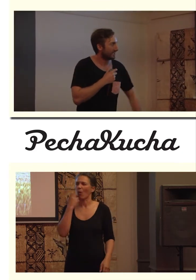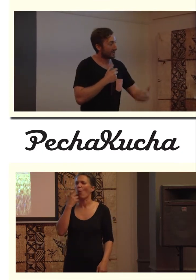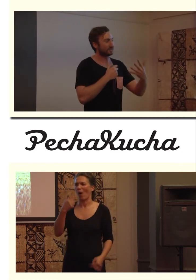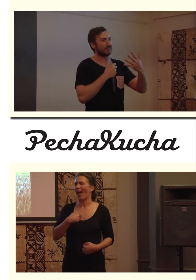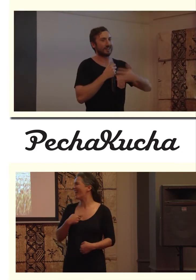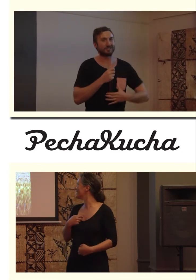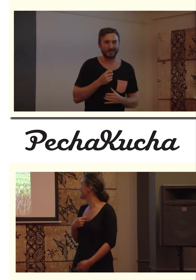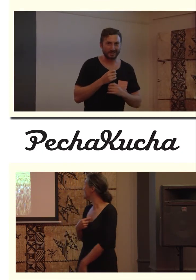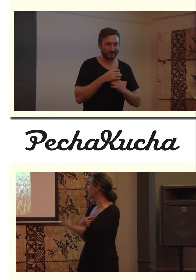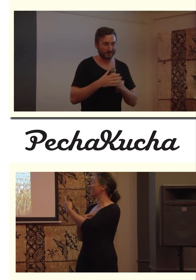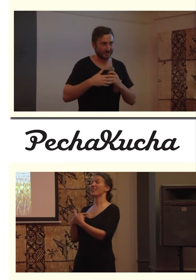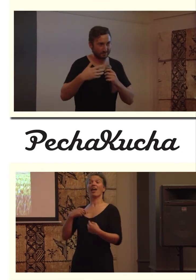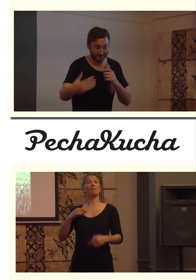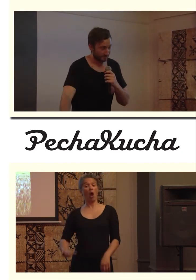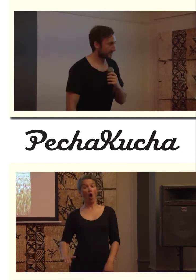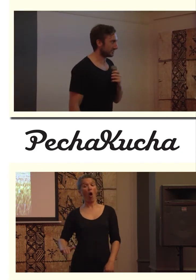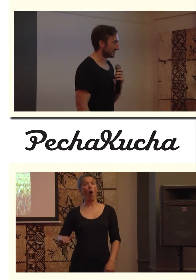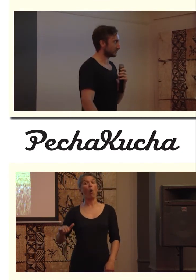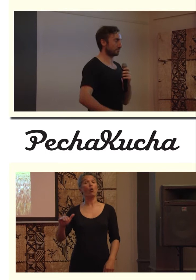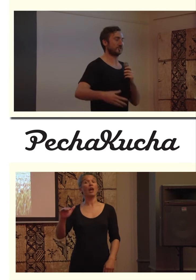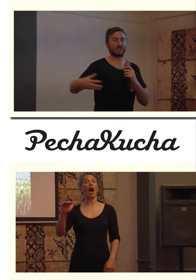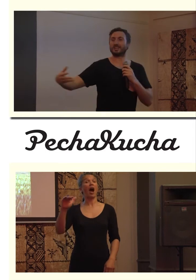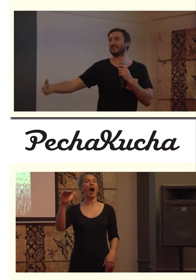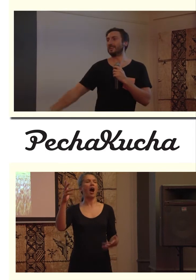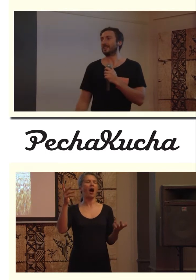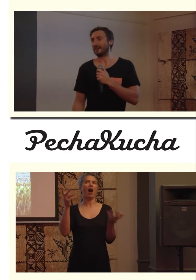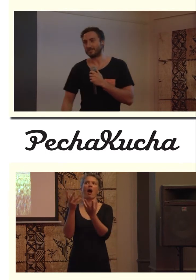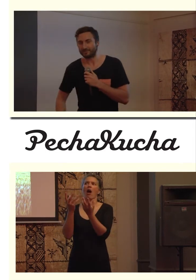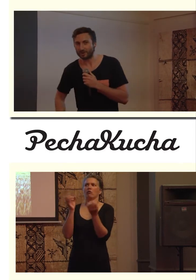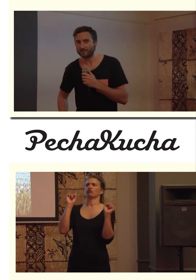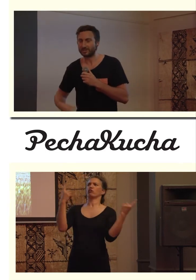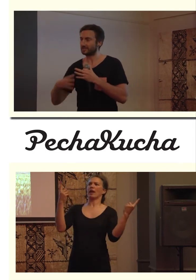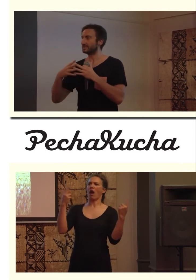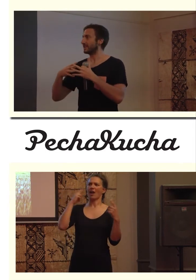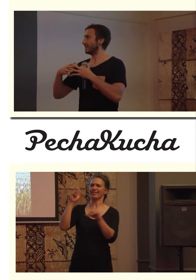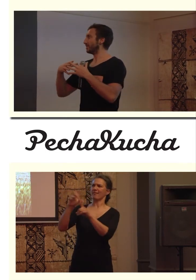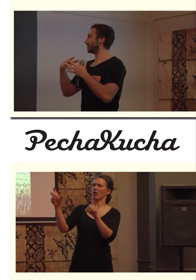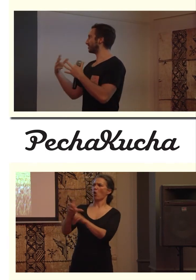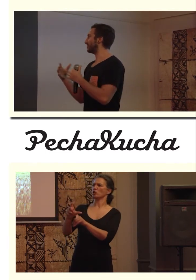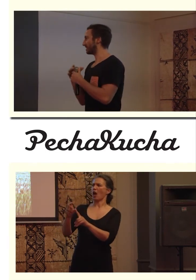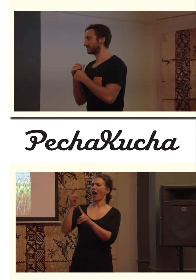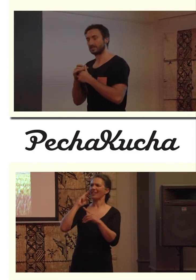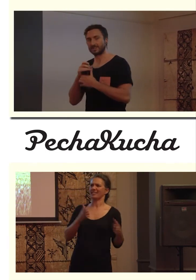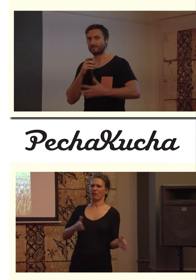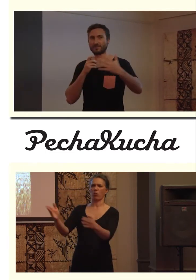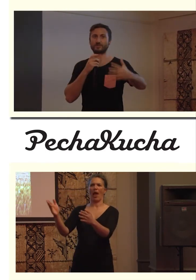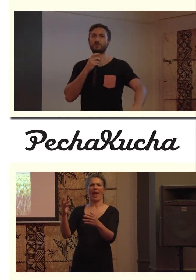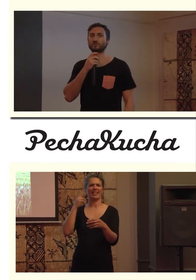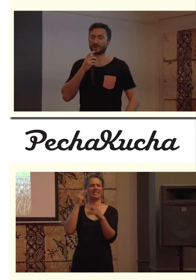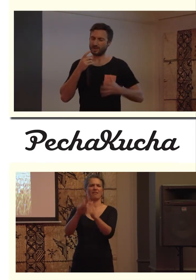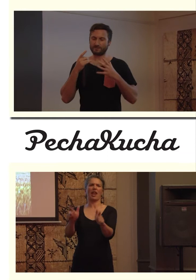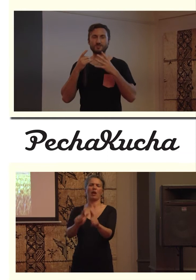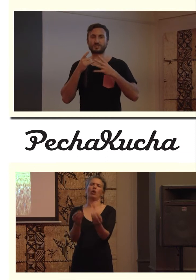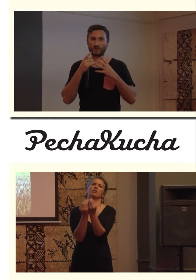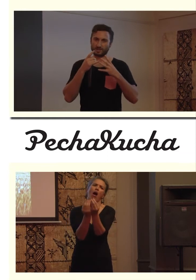am. As I get older, I've actually started to appreciate the deaf culture and all its uniqueness. It's very